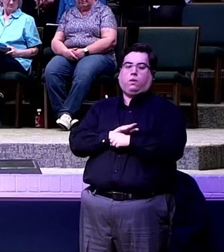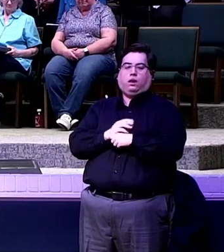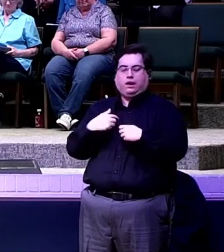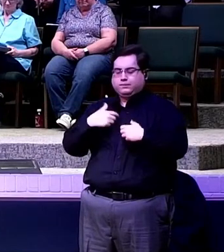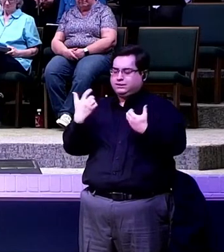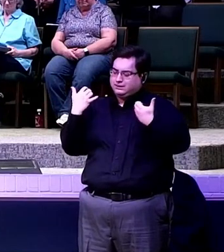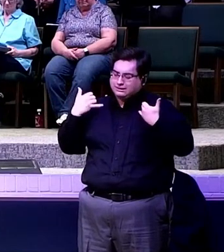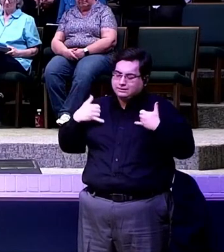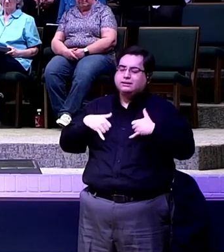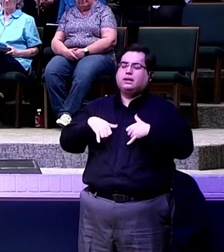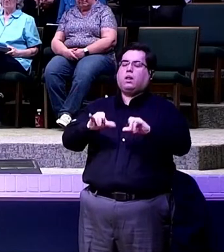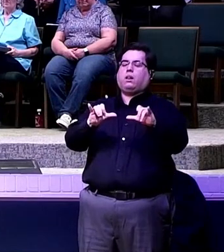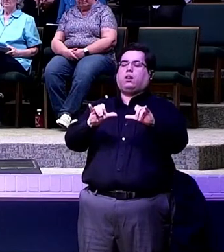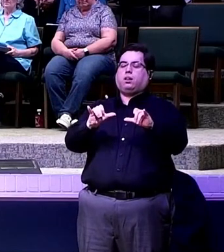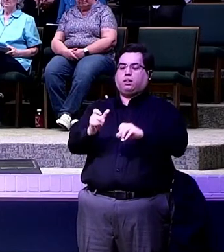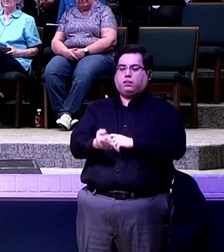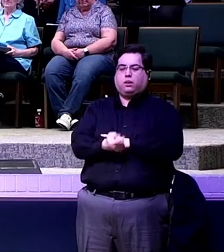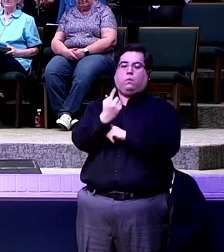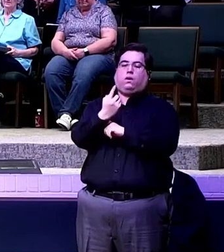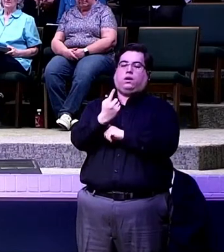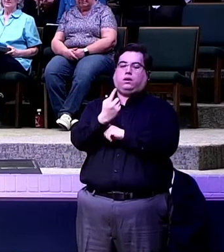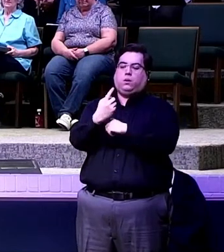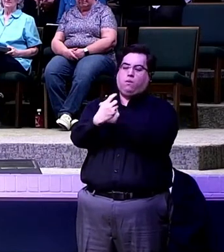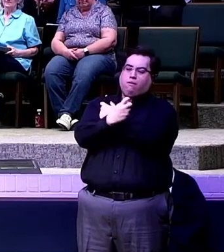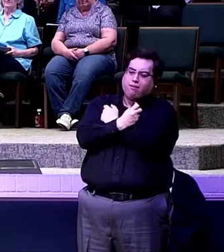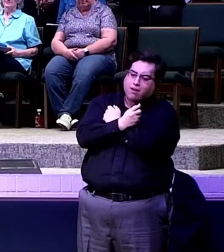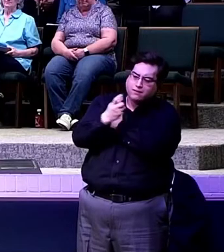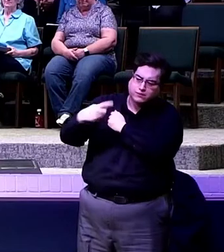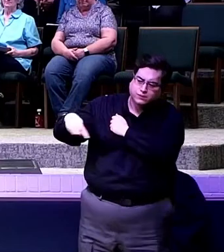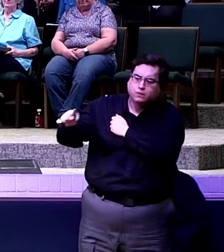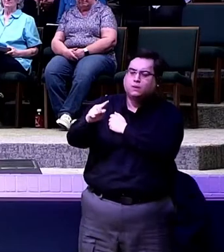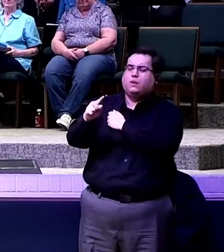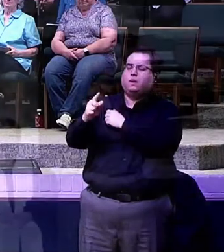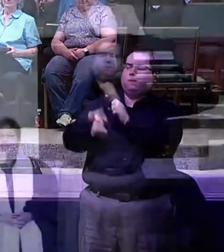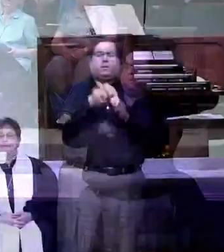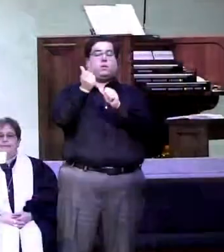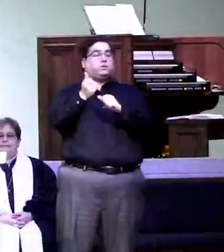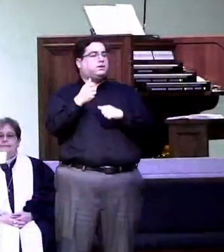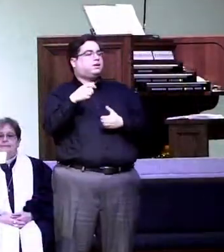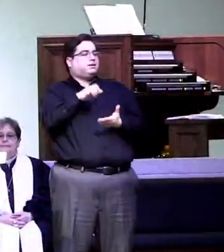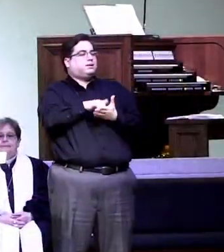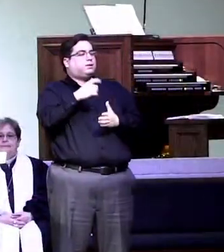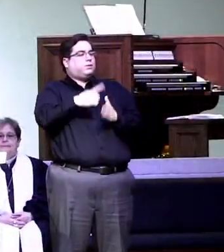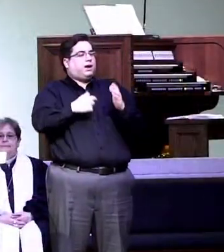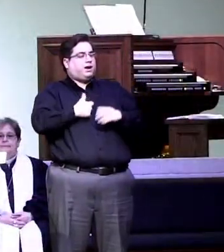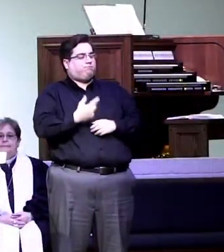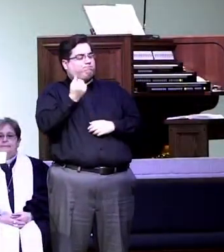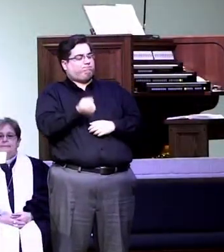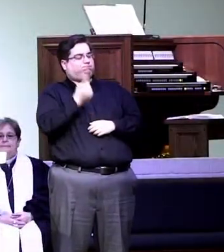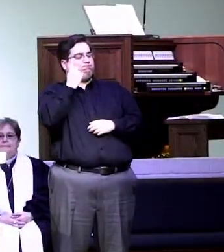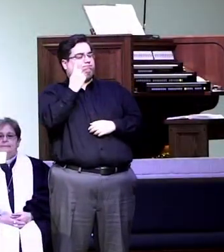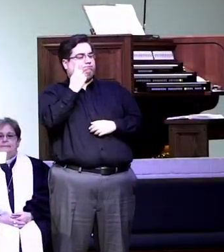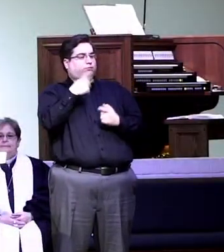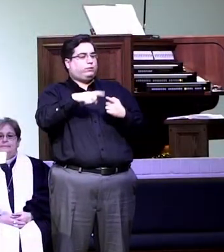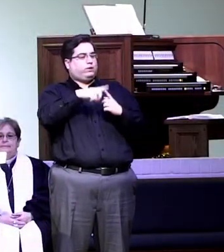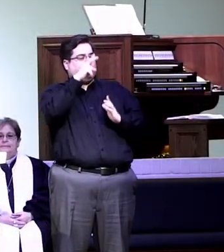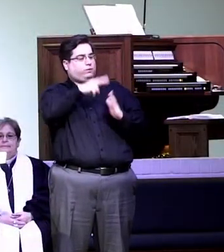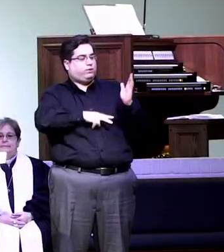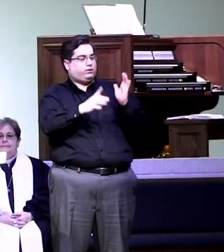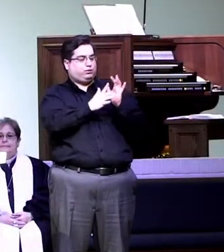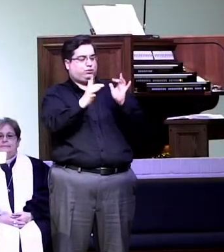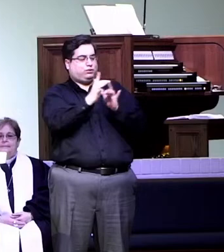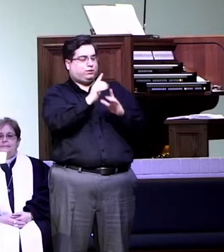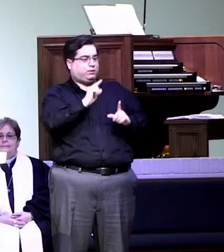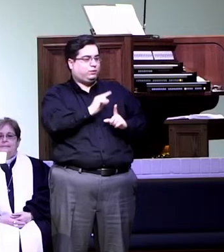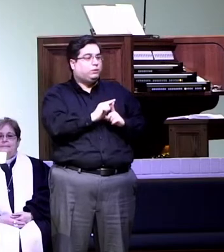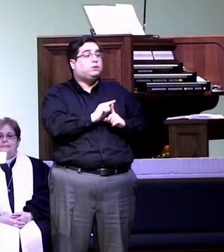still the one who loves you the most. This is what I hear when I read the words of Jesus. And so